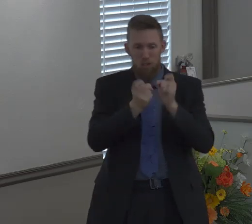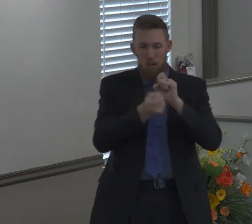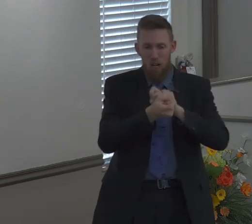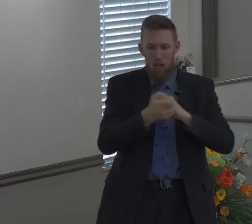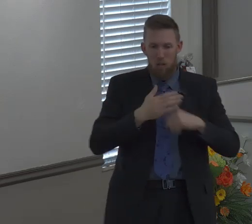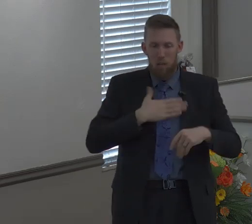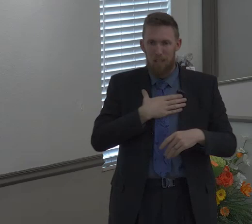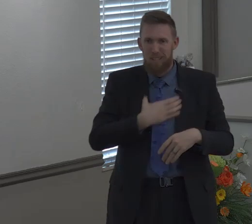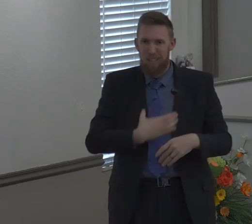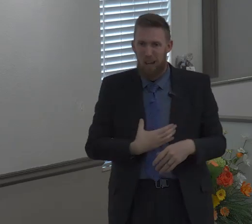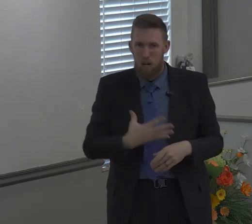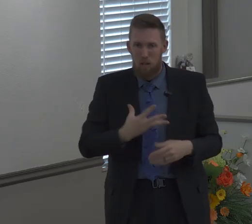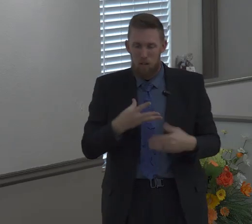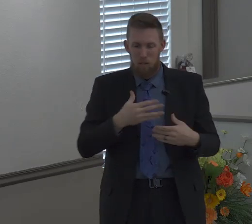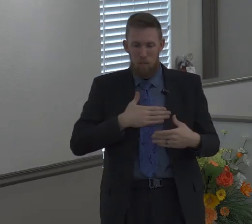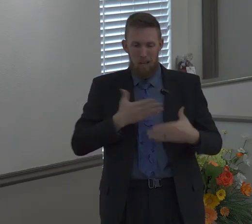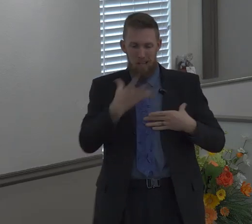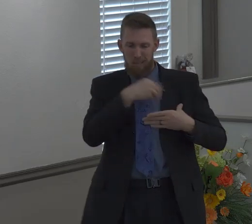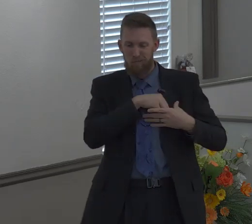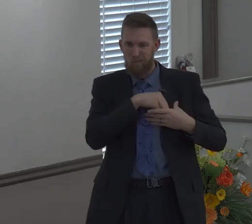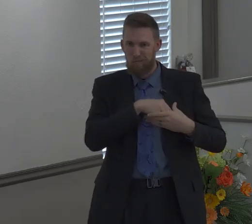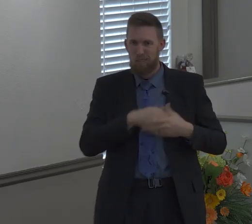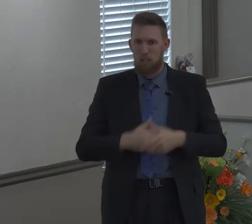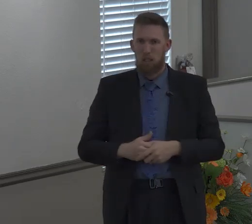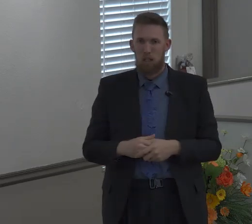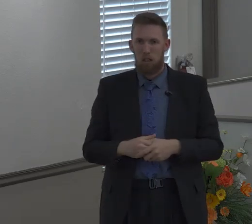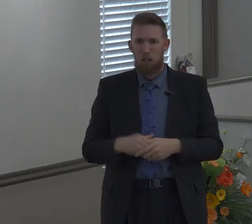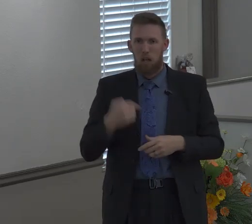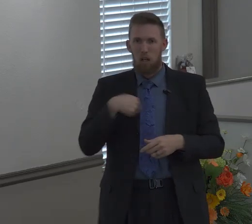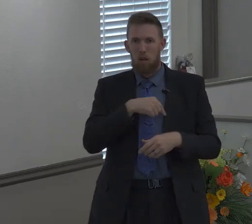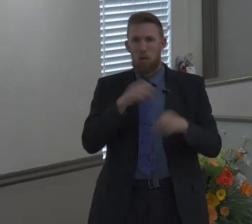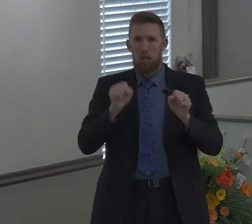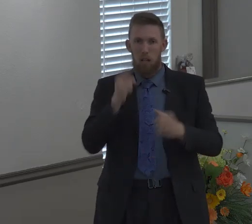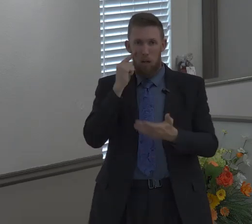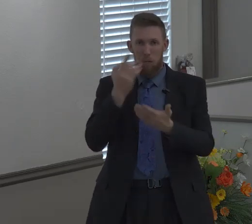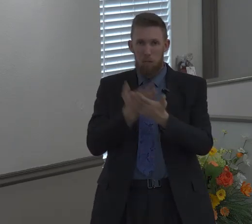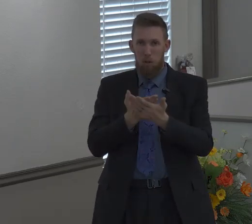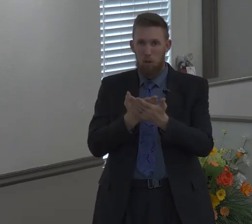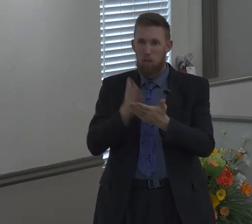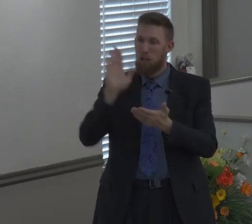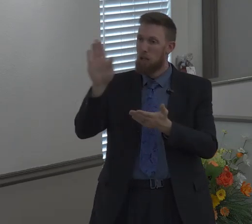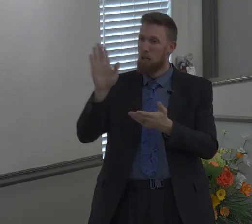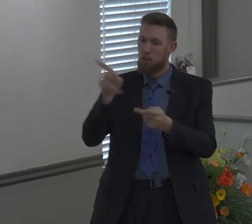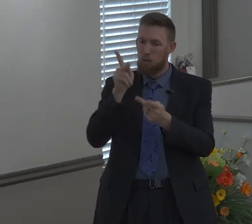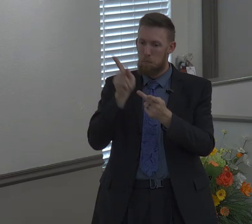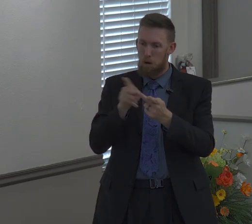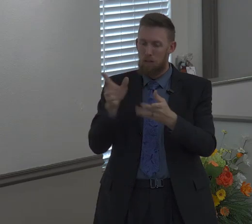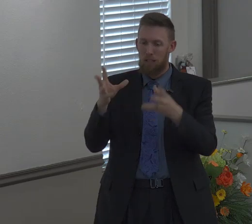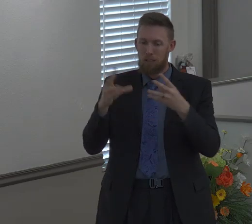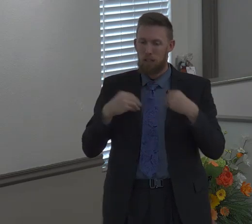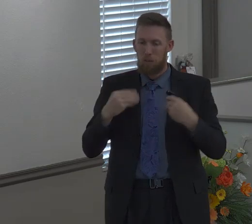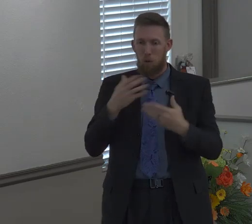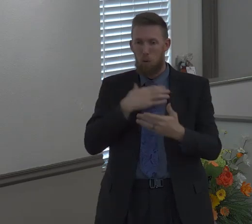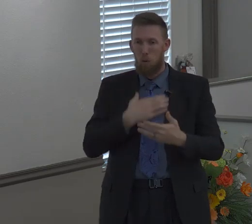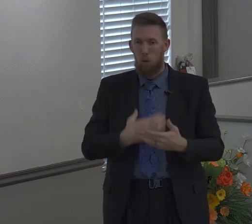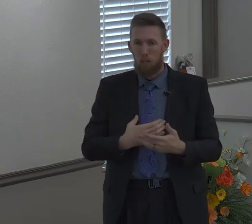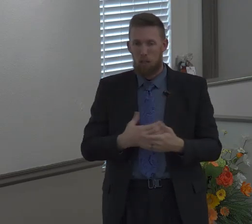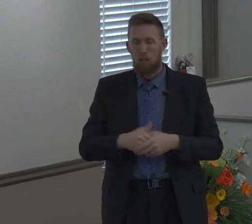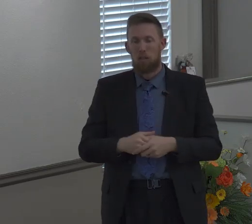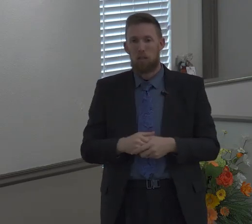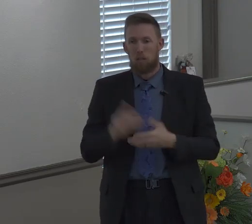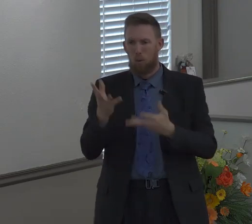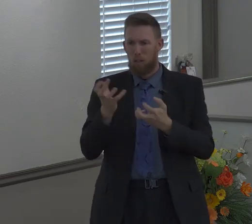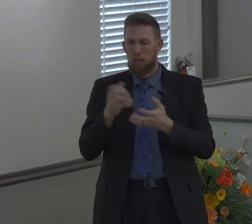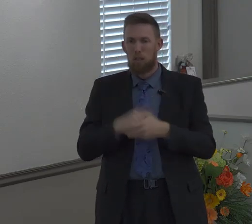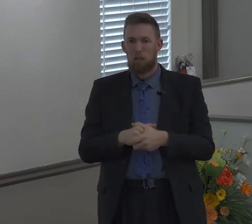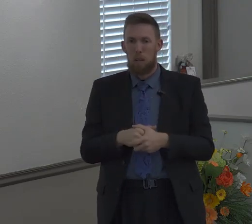Transformed by the renewing of your mind, that ye may prove what is that good and acceptable and perfect will of God. How many